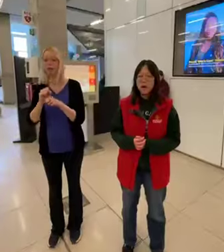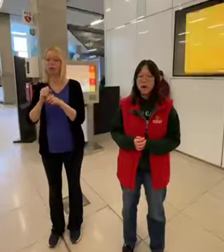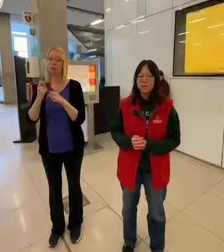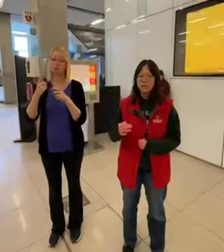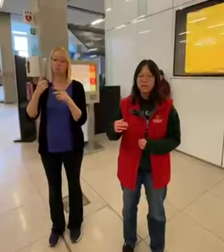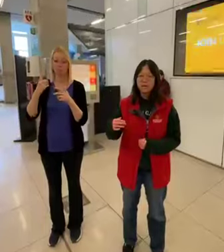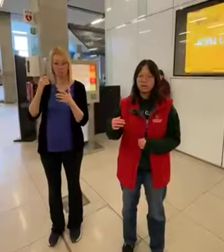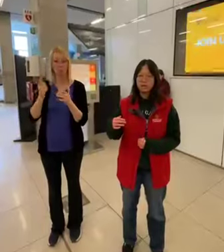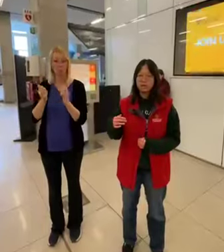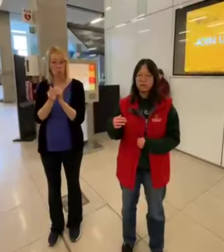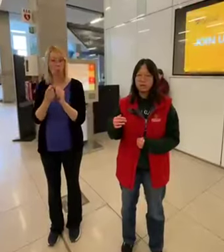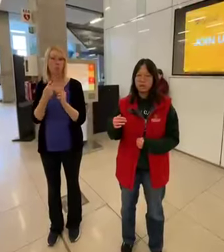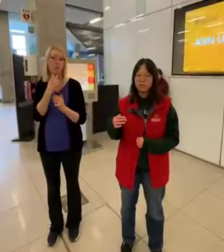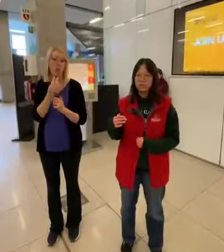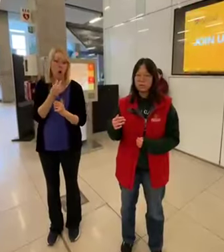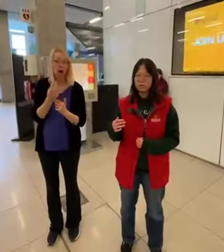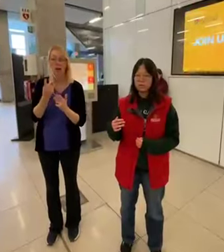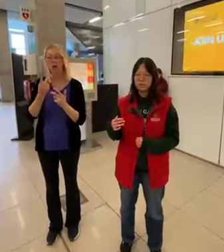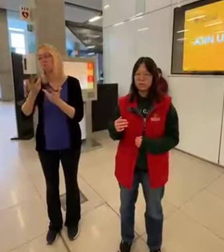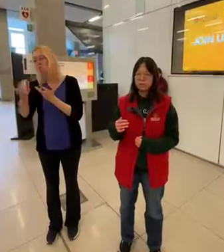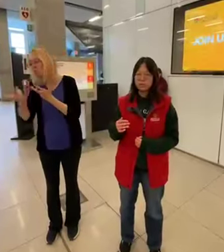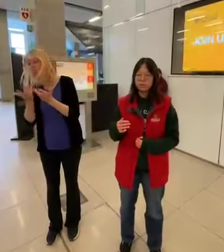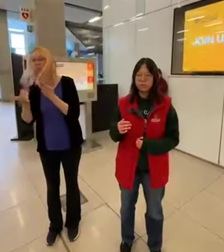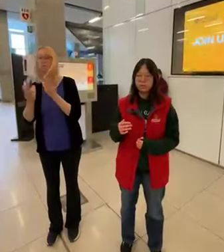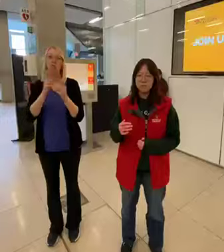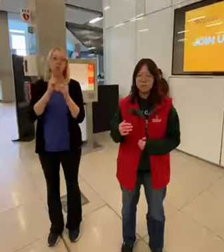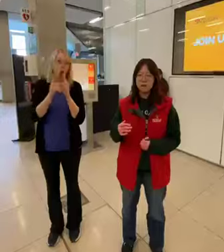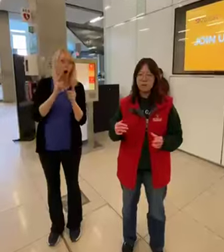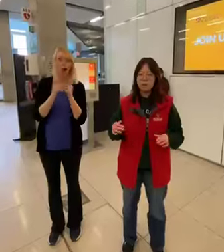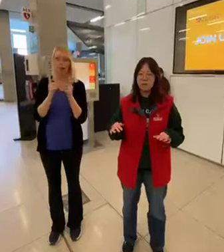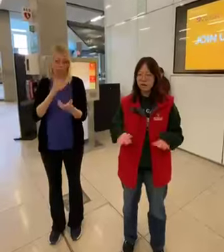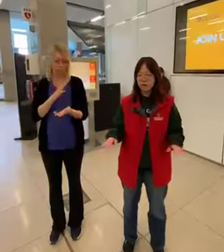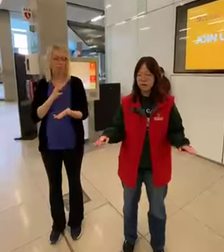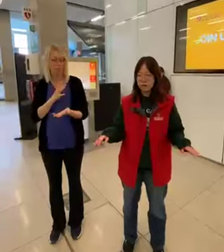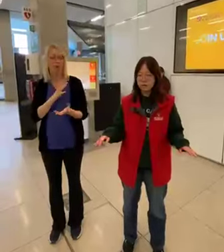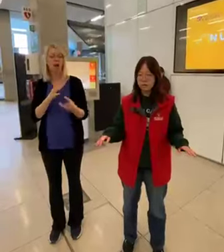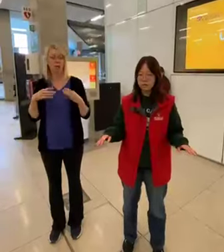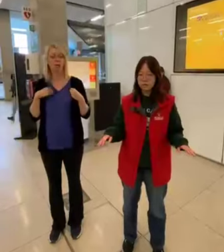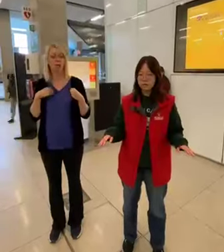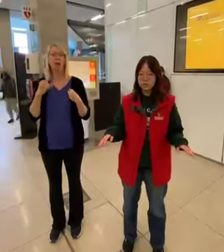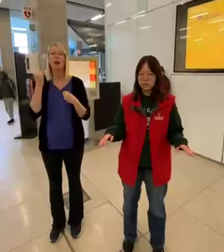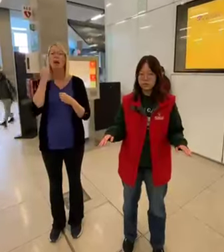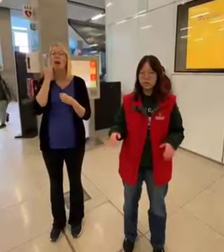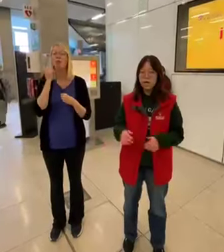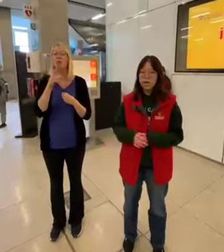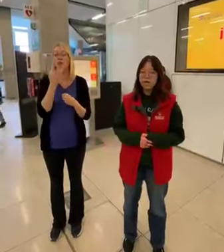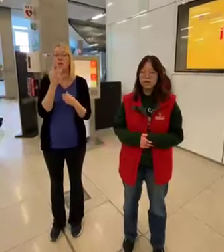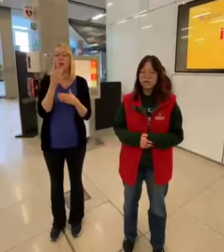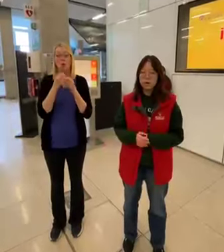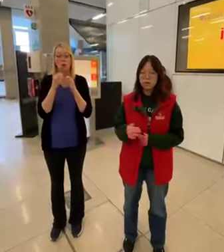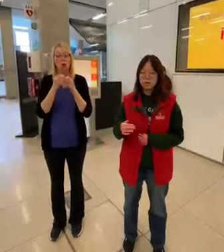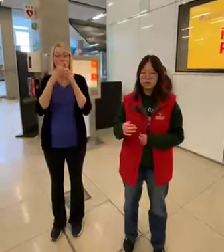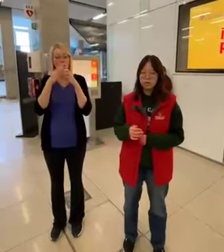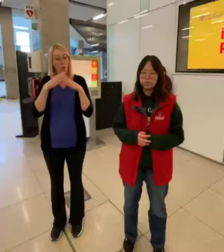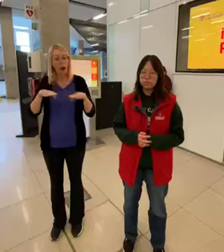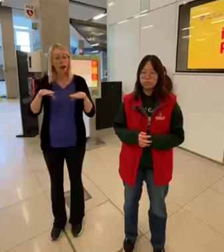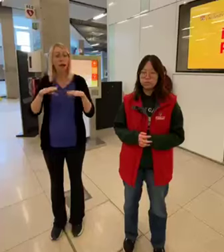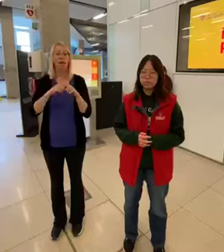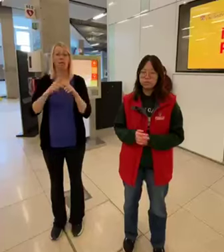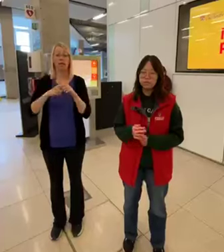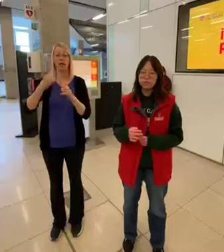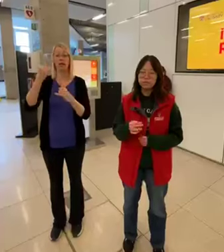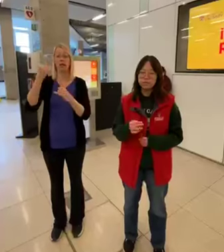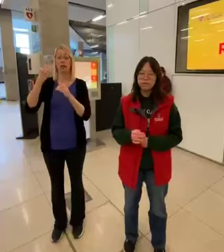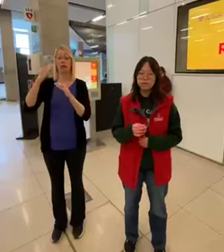like. Whereas if you're kind of a person who just needs a bit more of a calmer space to be doing your studying, then the upper 3 floors